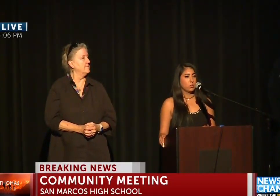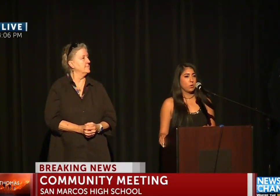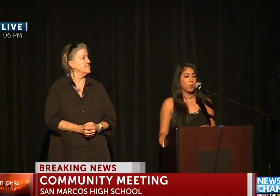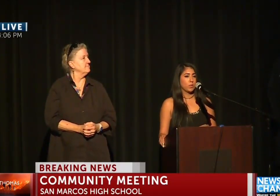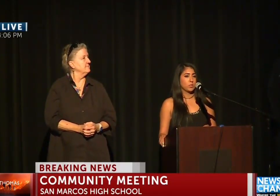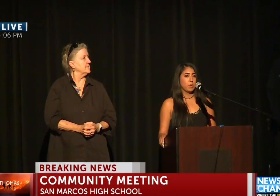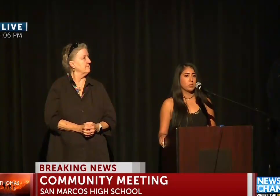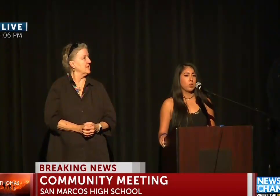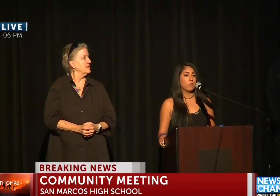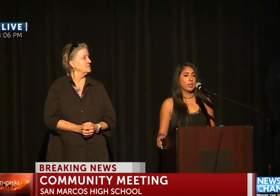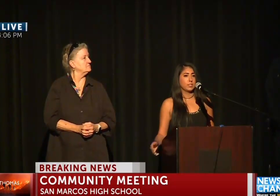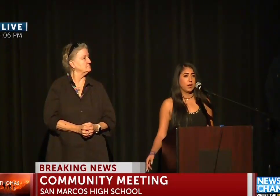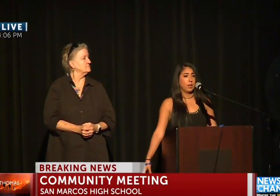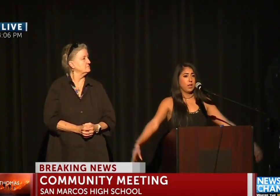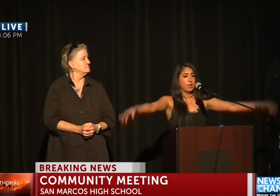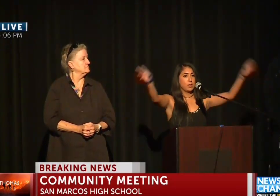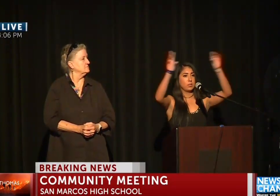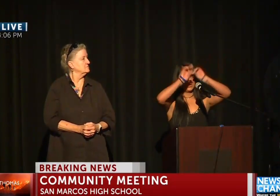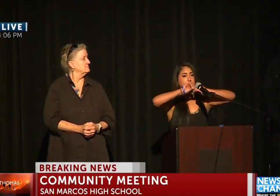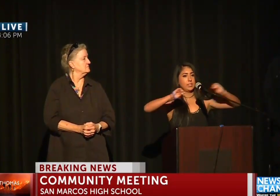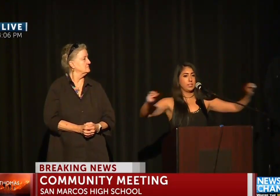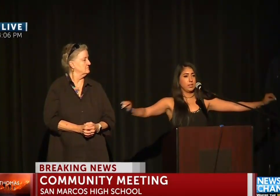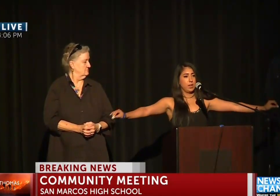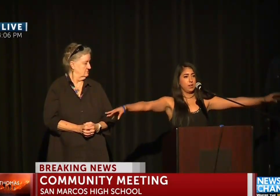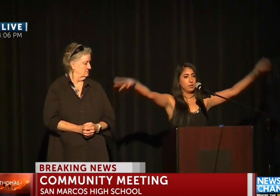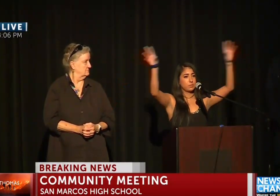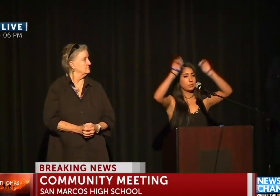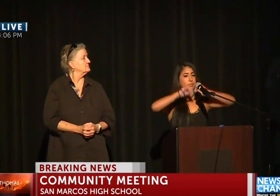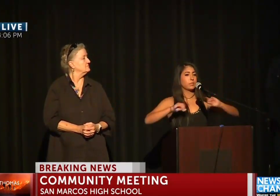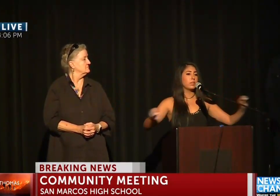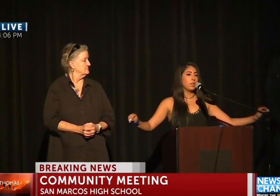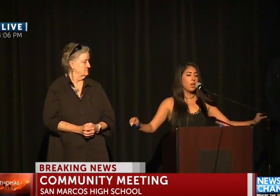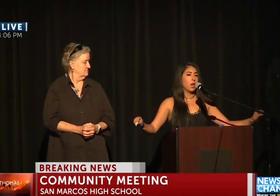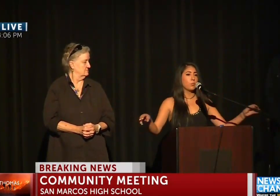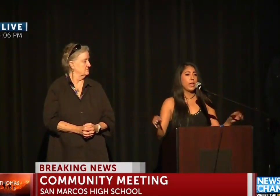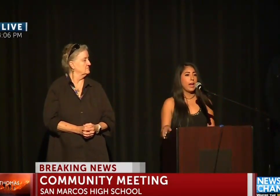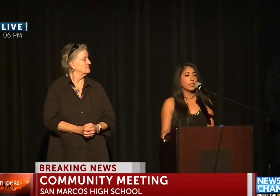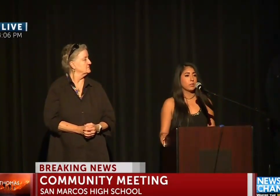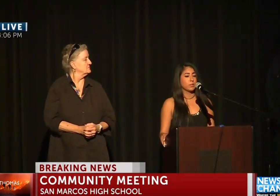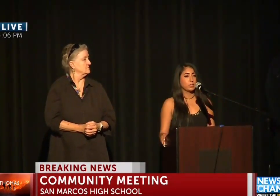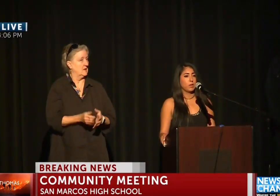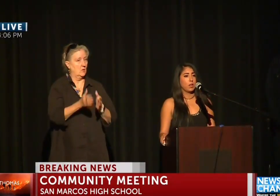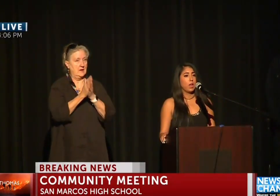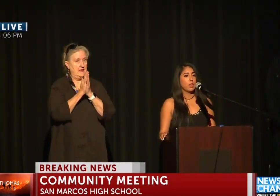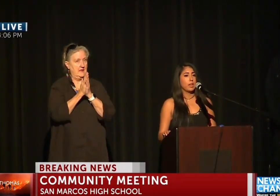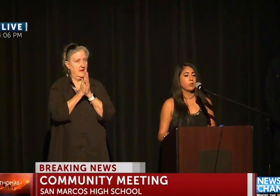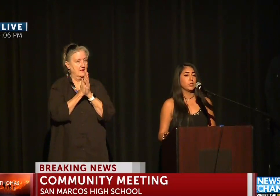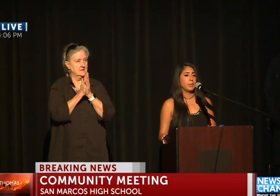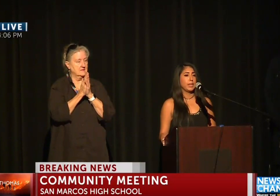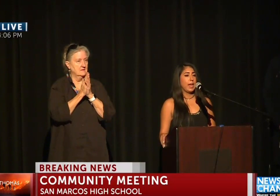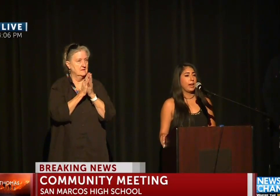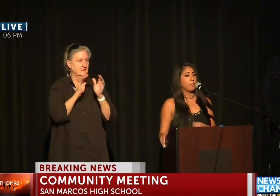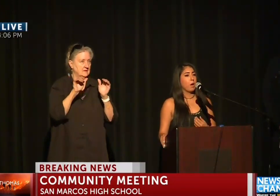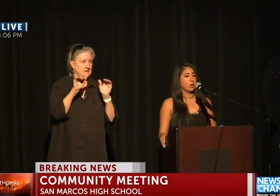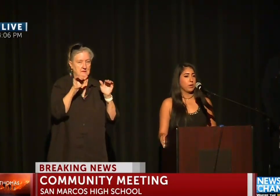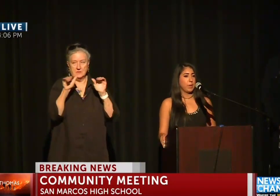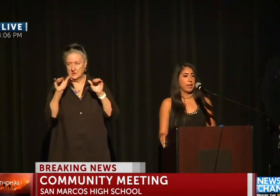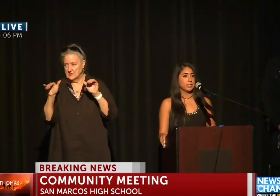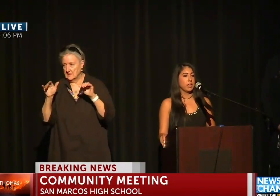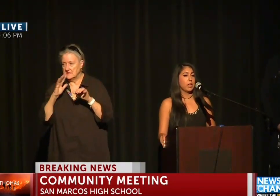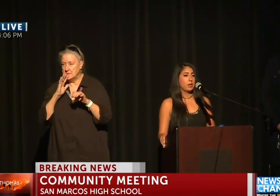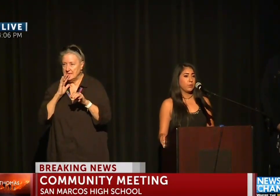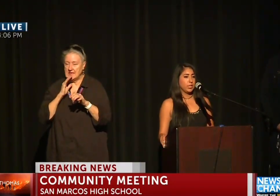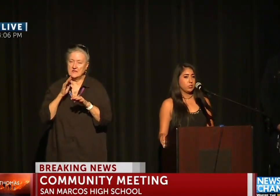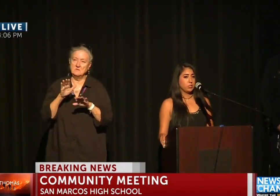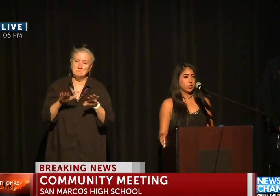más lento o despacio, voy a estar haciendo esta señal. We ask, first of all, that you speak at a